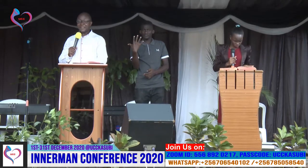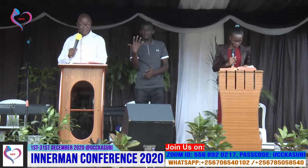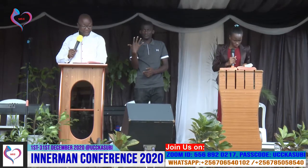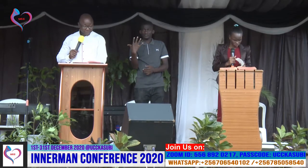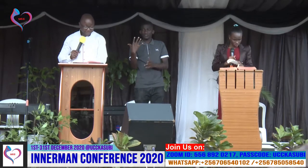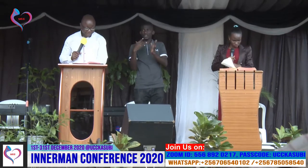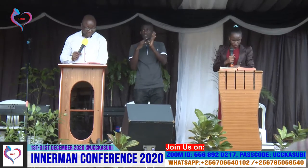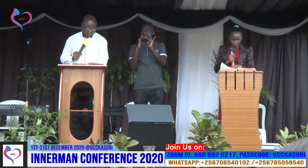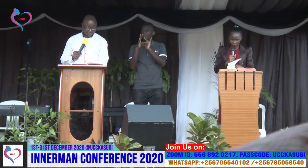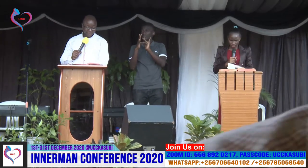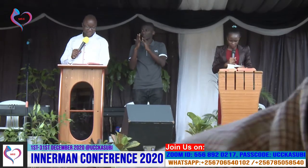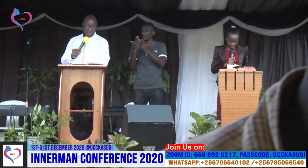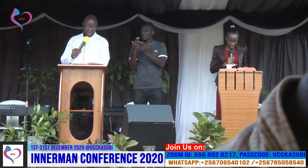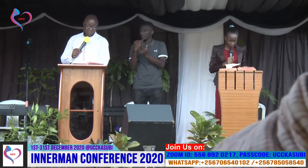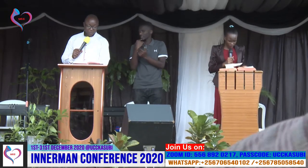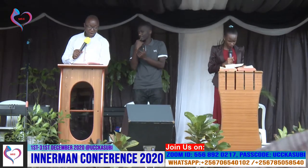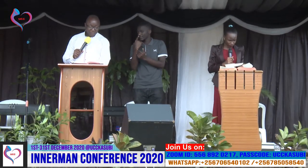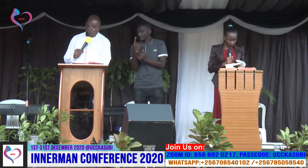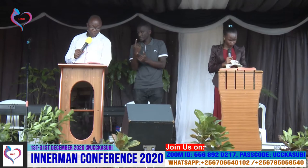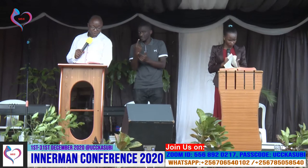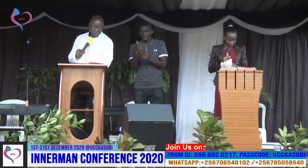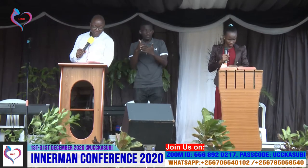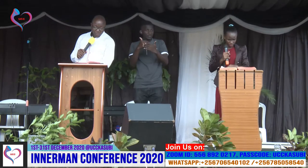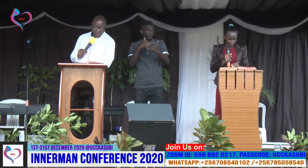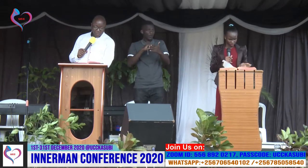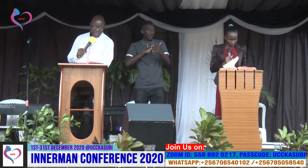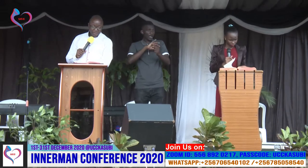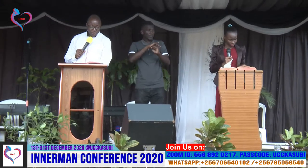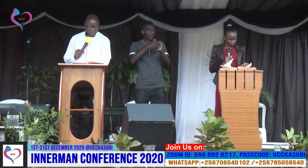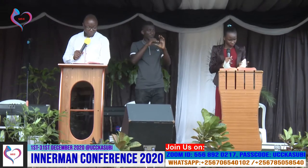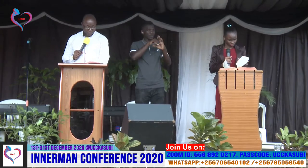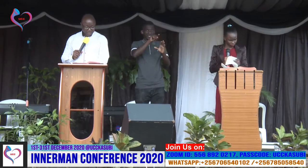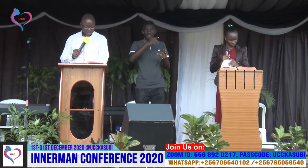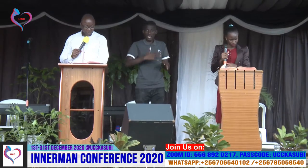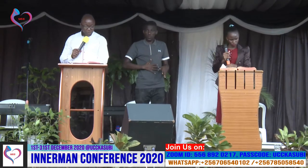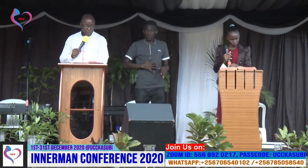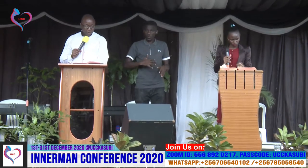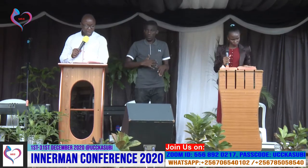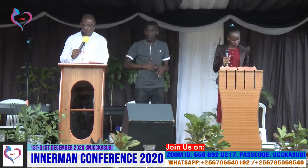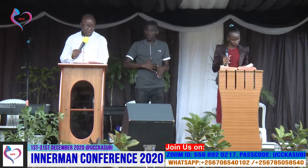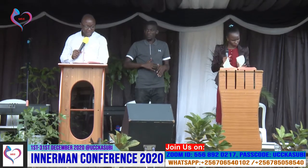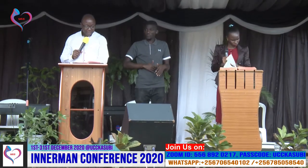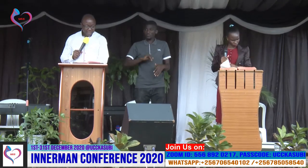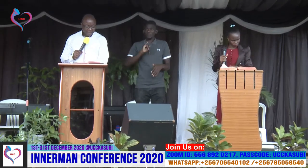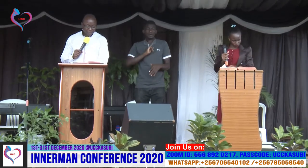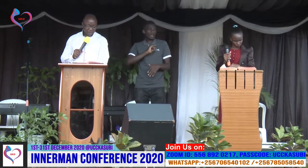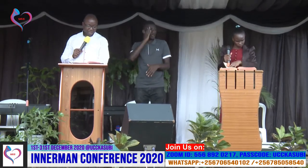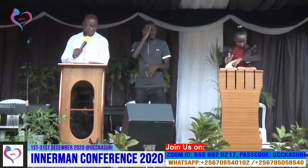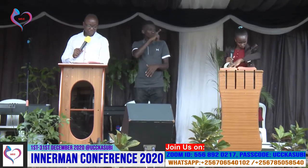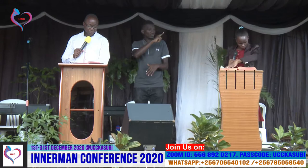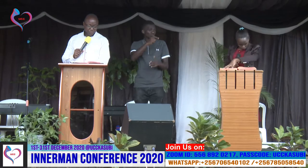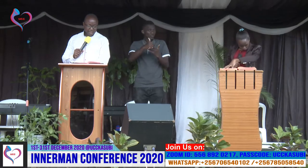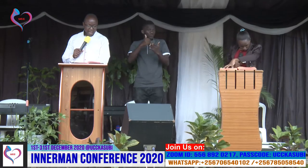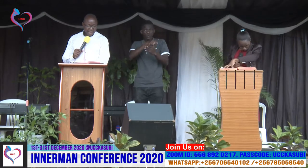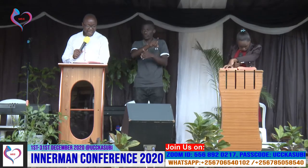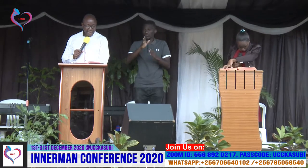This is what the Bible says. Before I formed you in the womb, I knew you. Before you were born, I sanctified